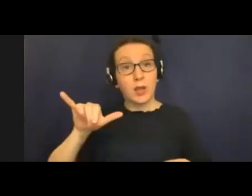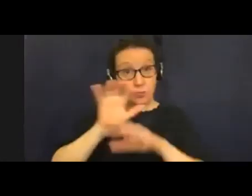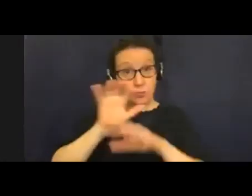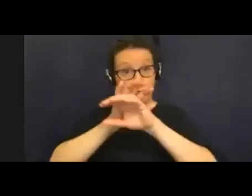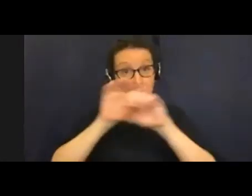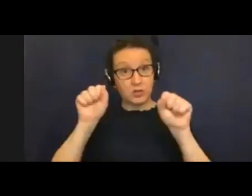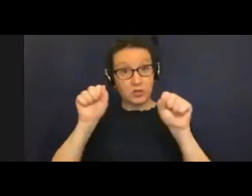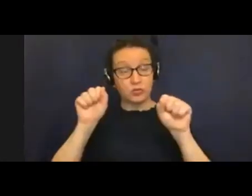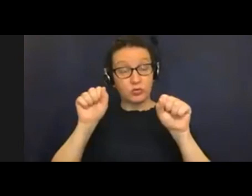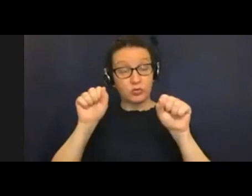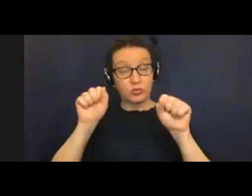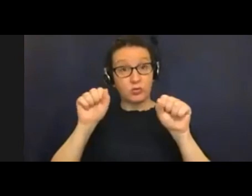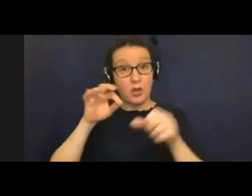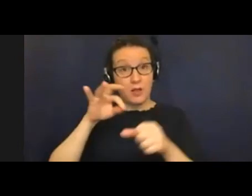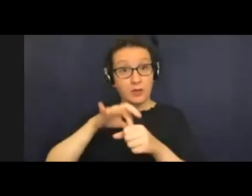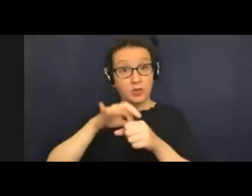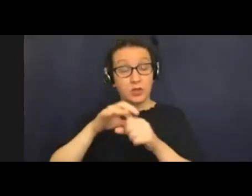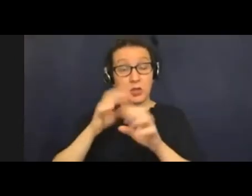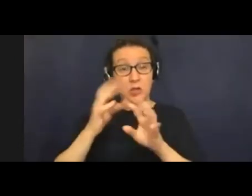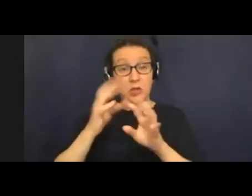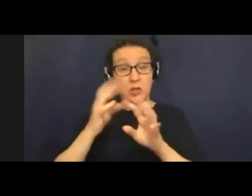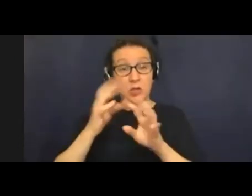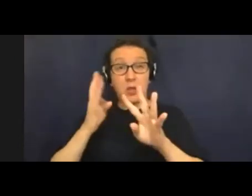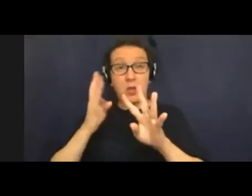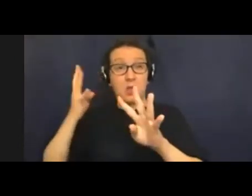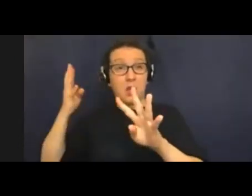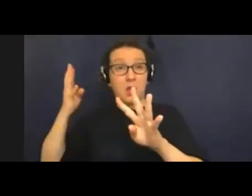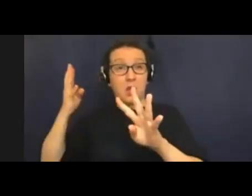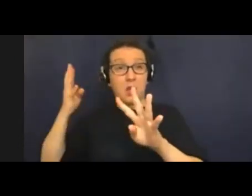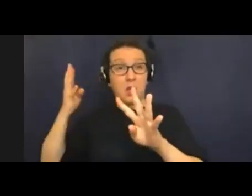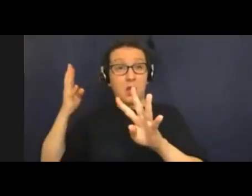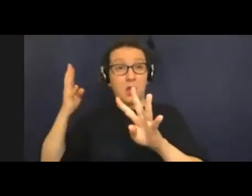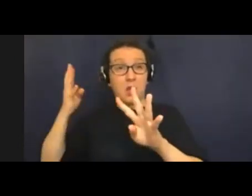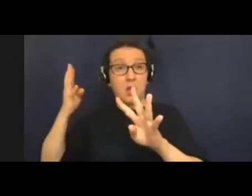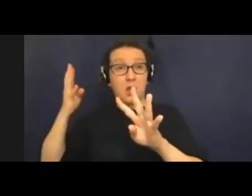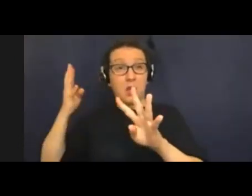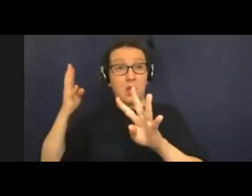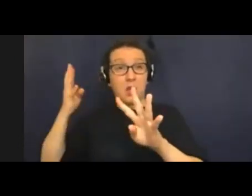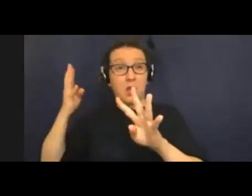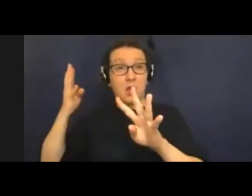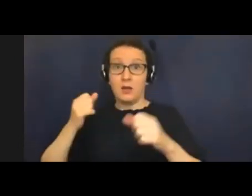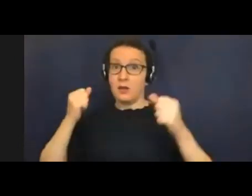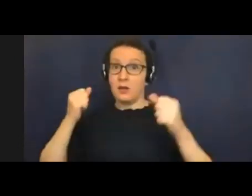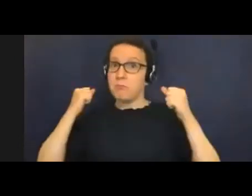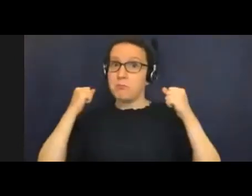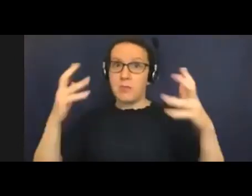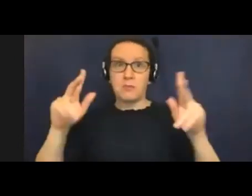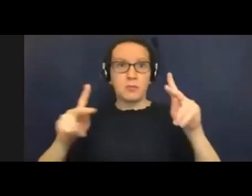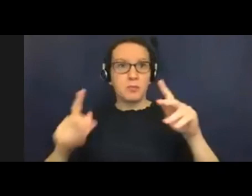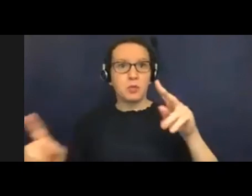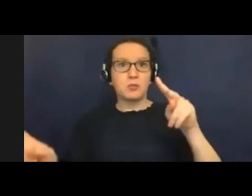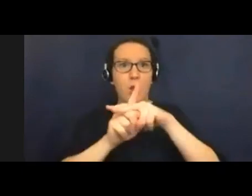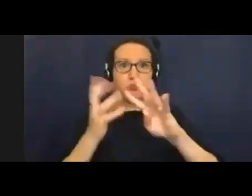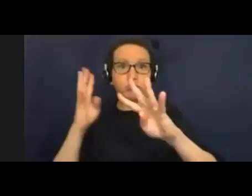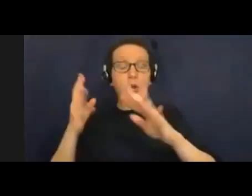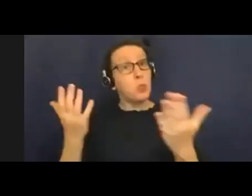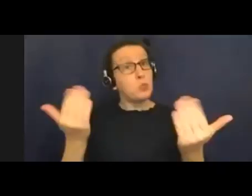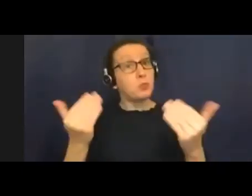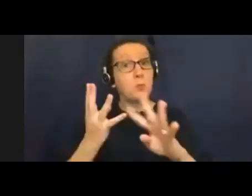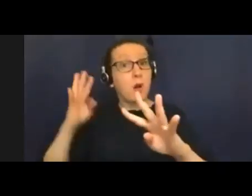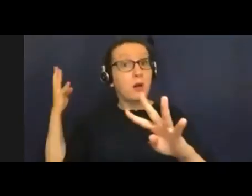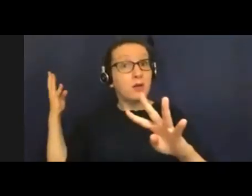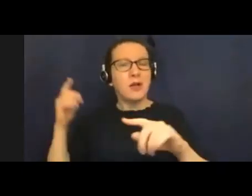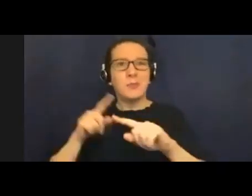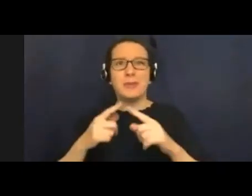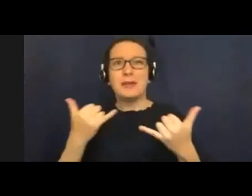see long queues because a very high turnout, which is welcome, of course, but then we can question the